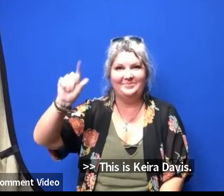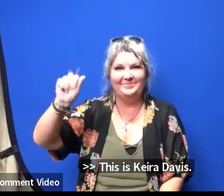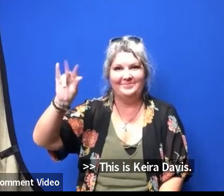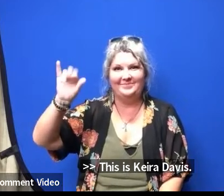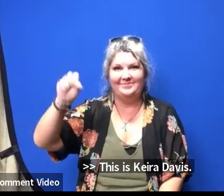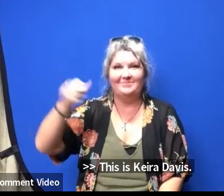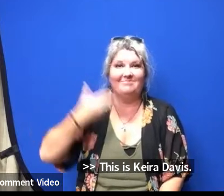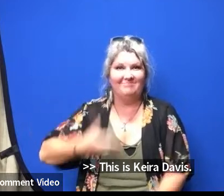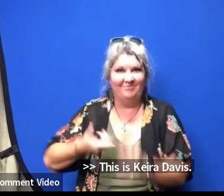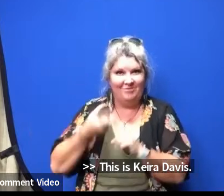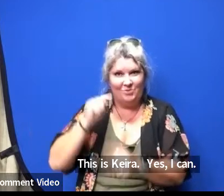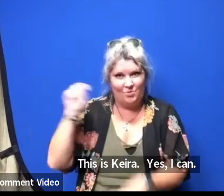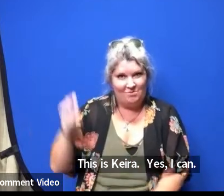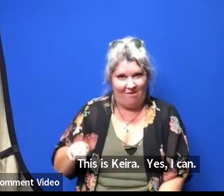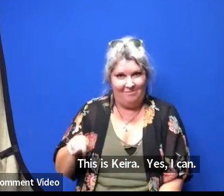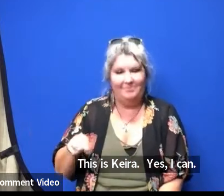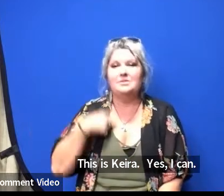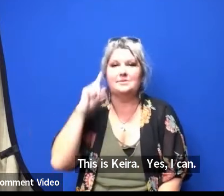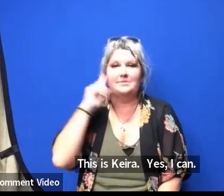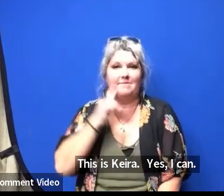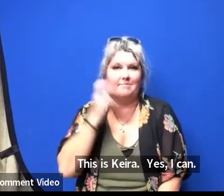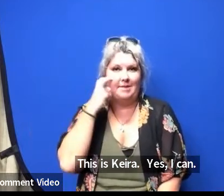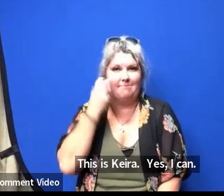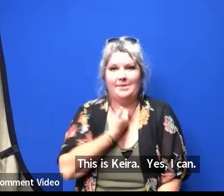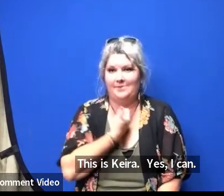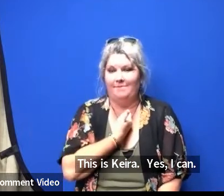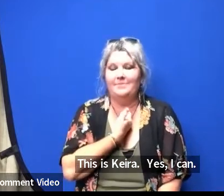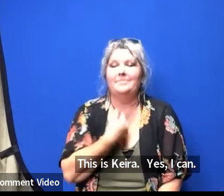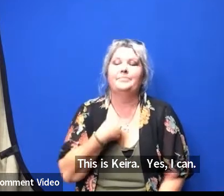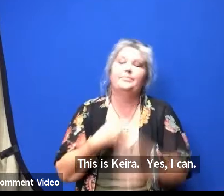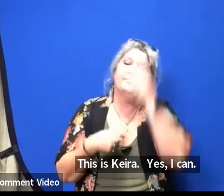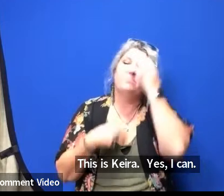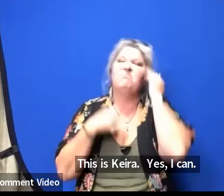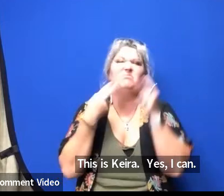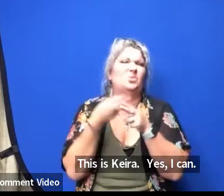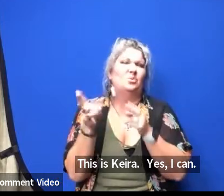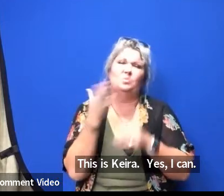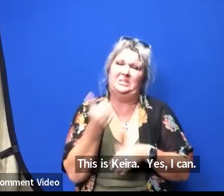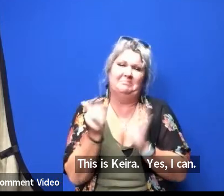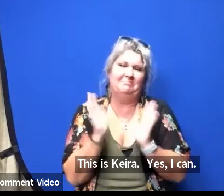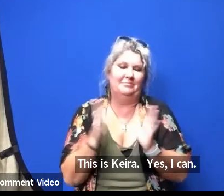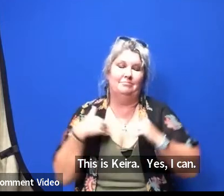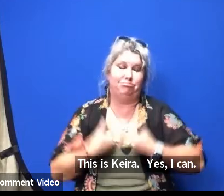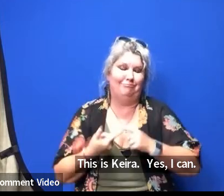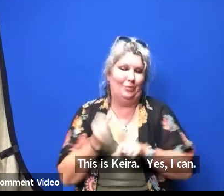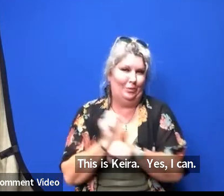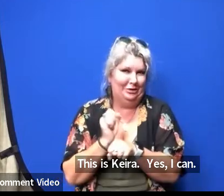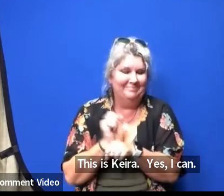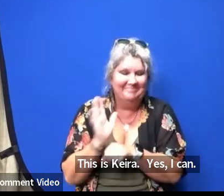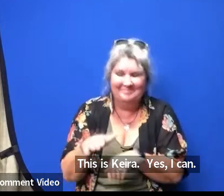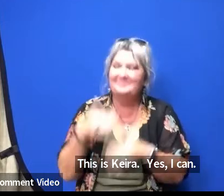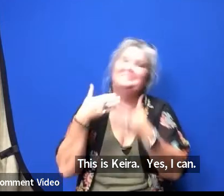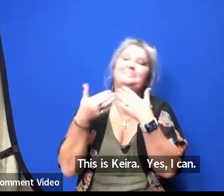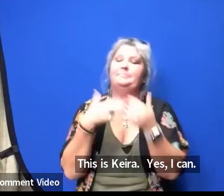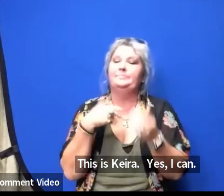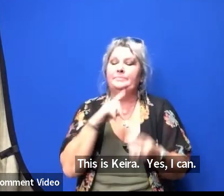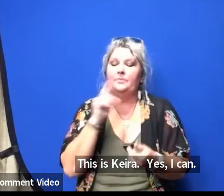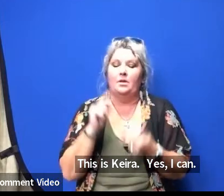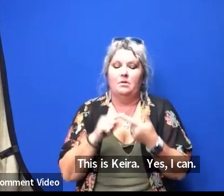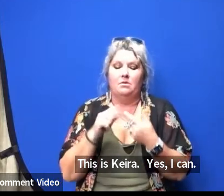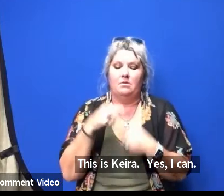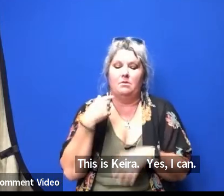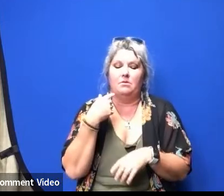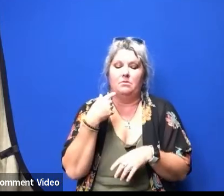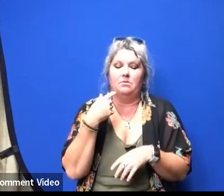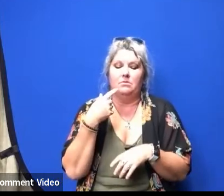Hello again. This is Kira Davis. I live in Tucson and I am deafblind. I'm going to make it short and sweet. I'm tired